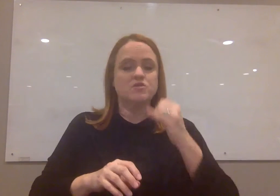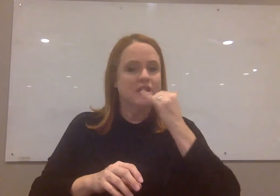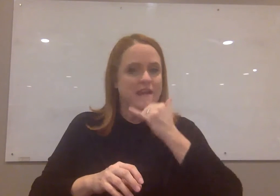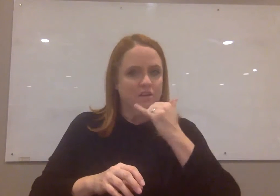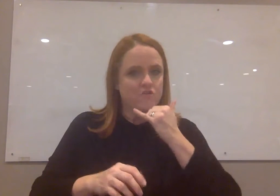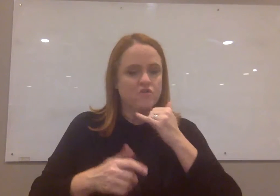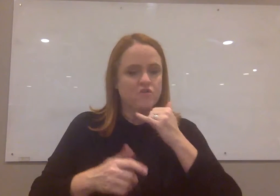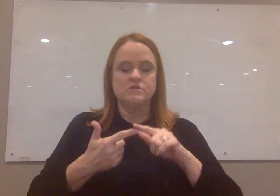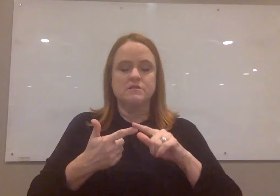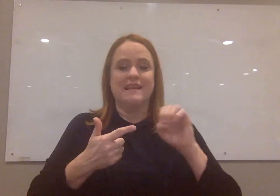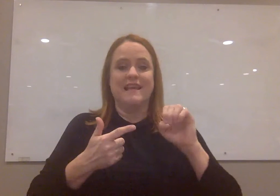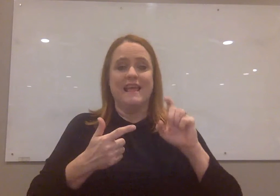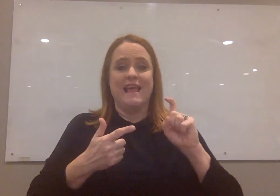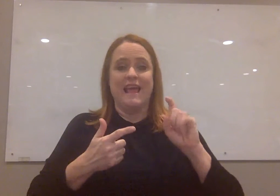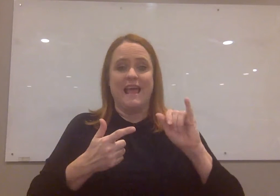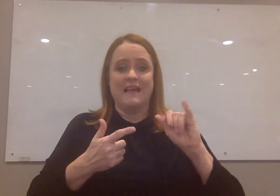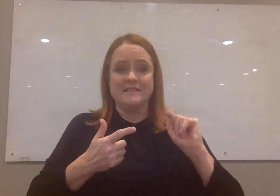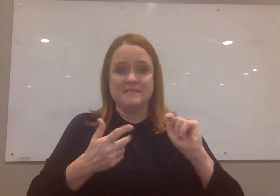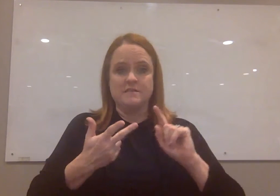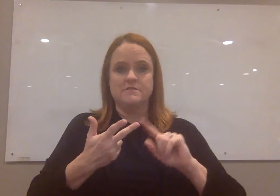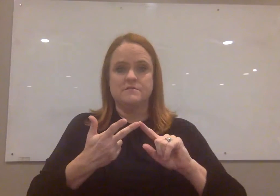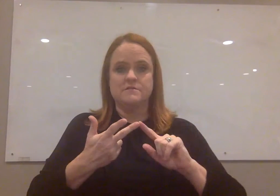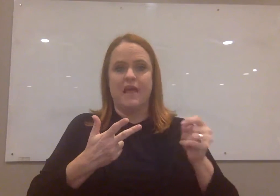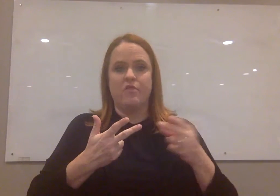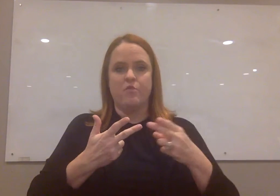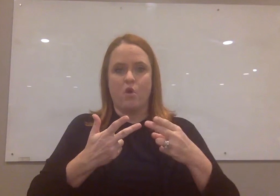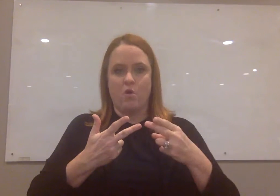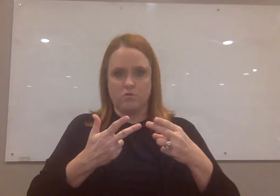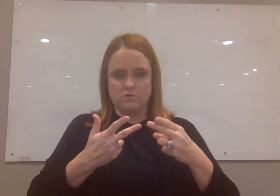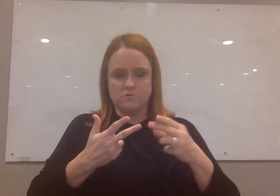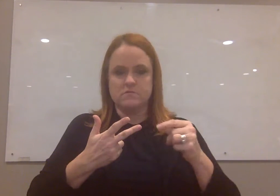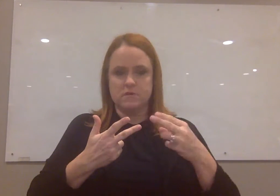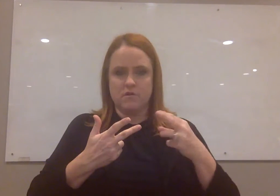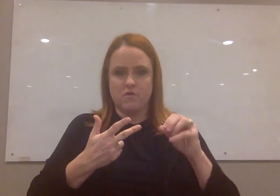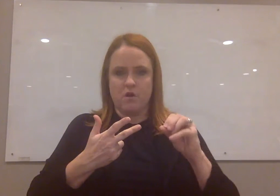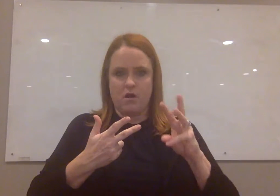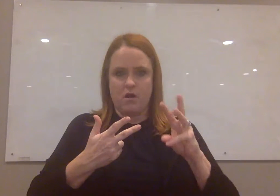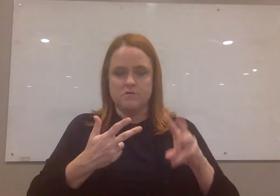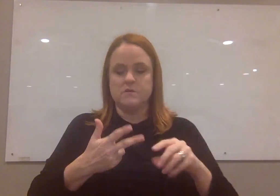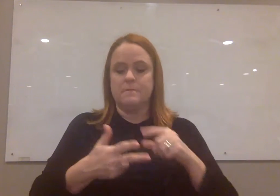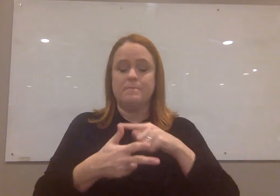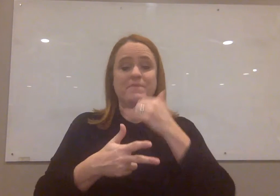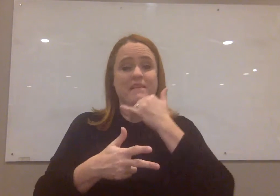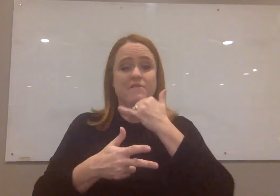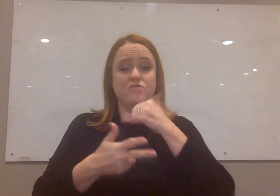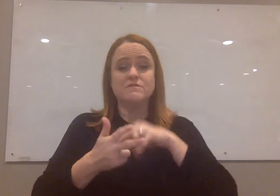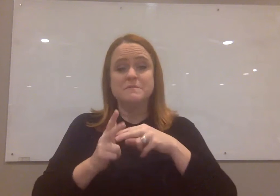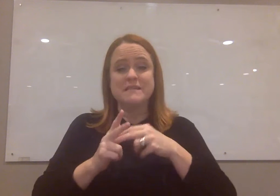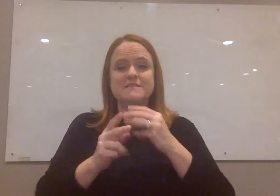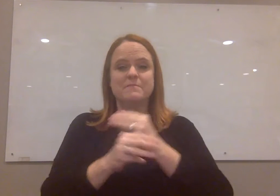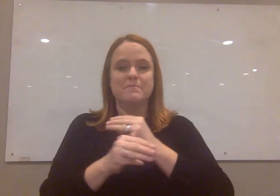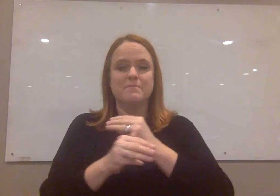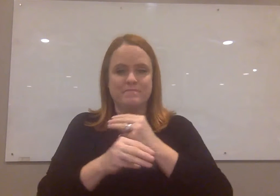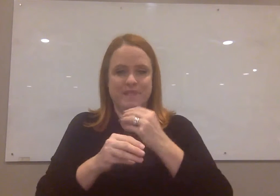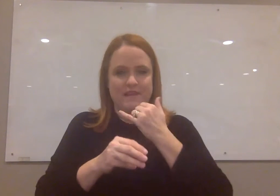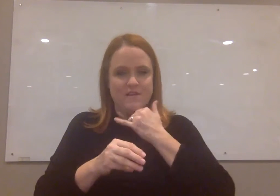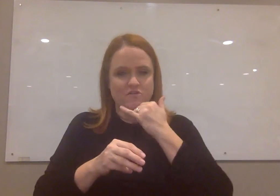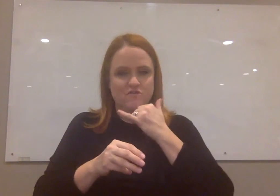So errors are stuff like arithmetic errors when you divide by 0, or undefined function